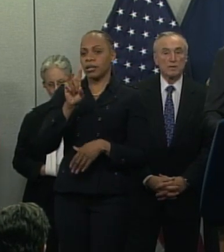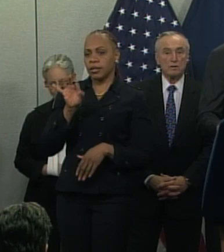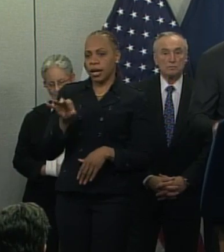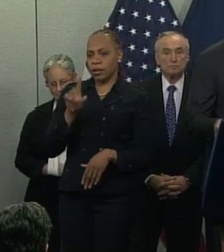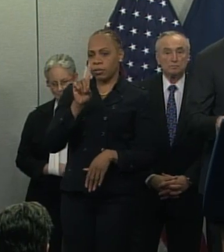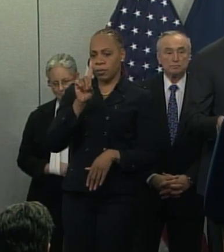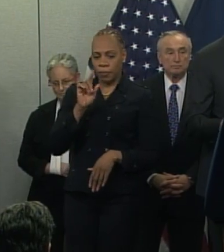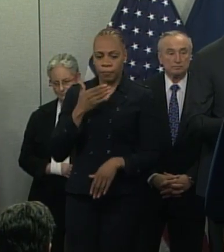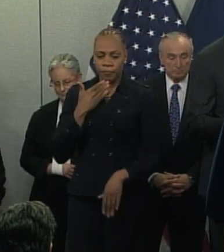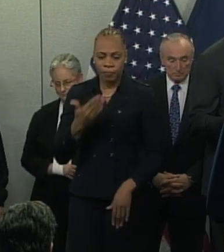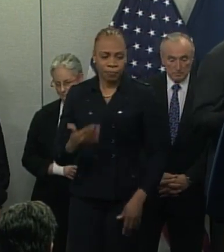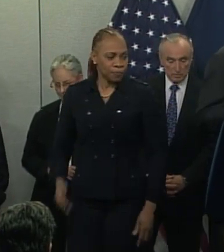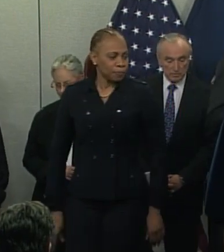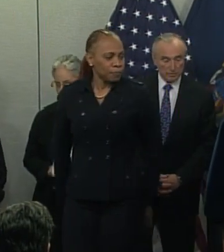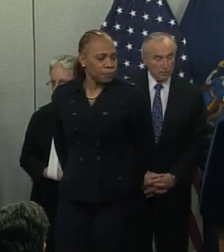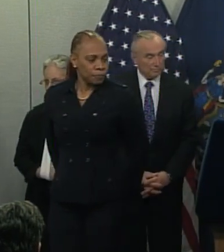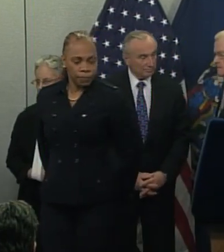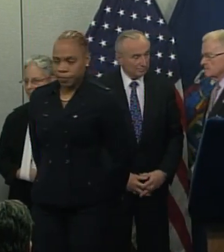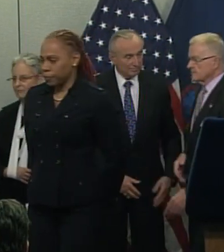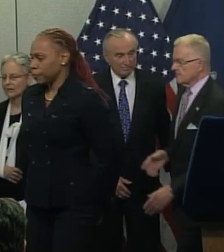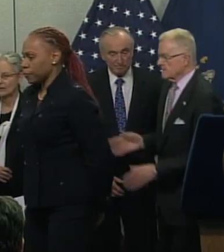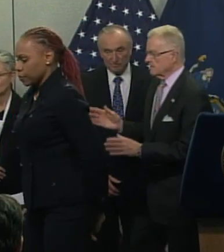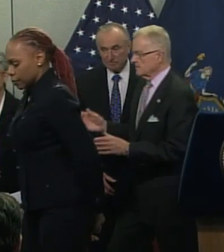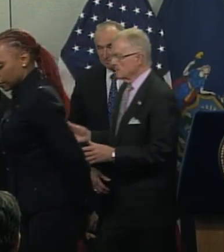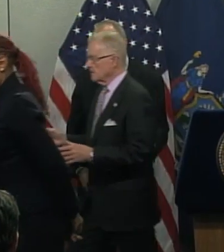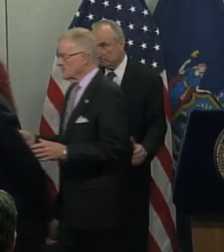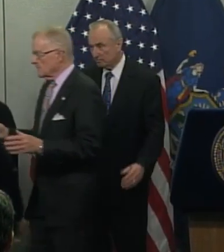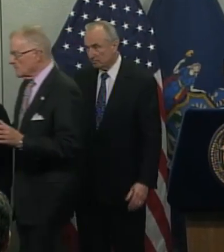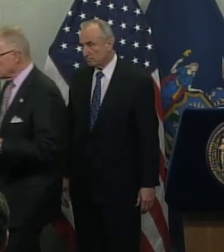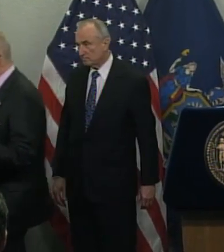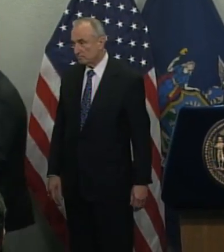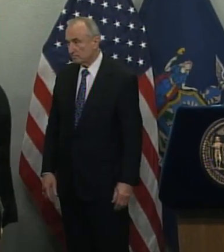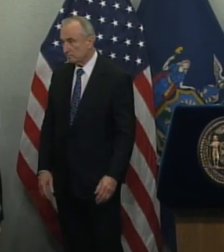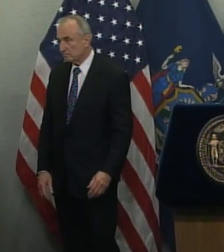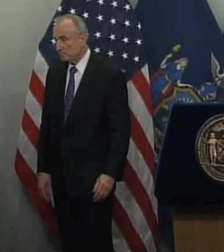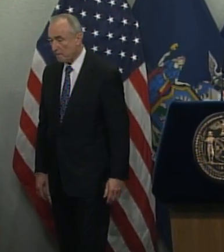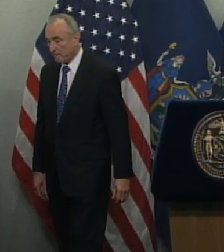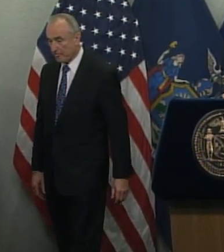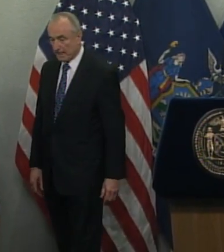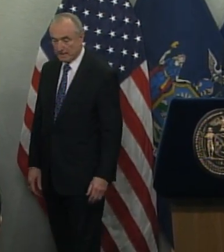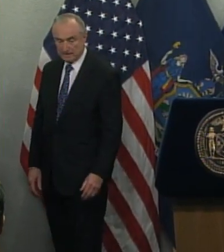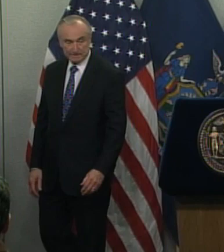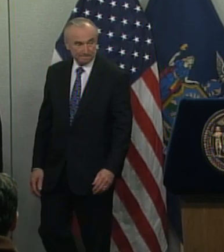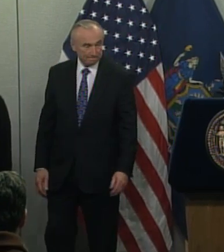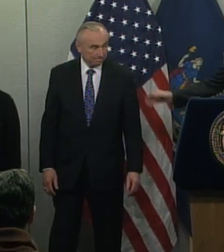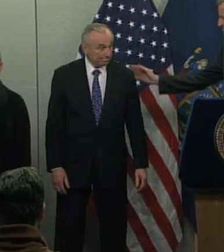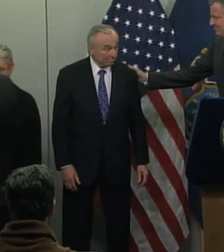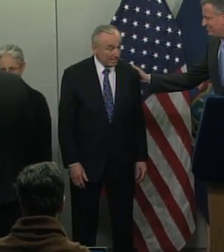Thank you. Learning by doing. Thank you.